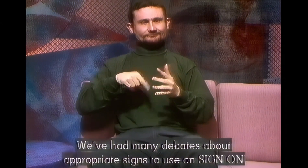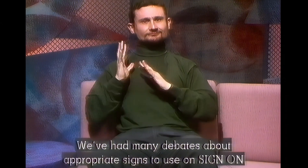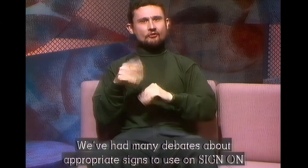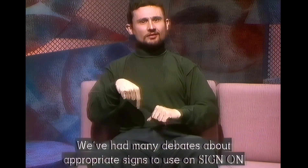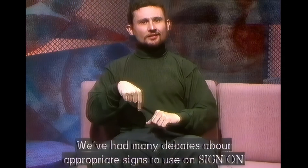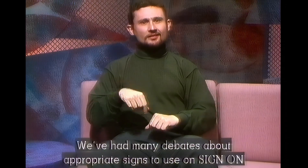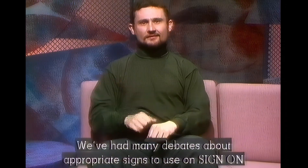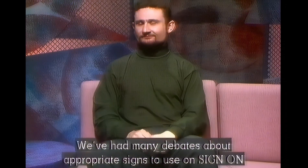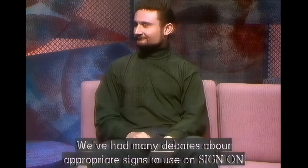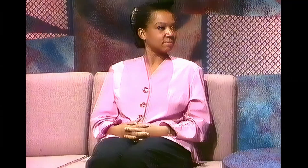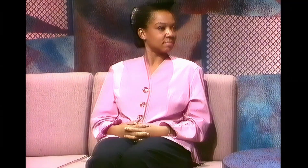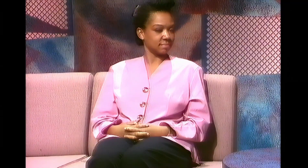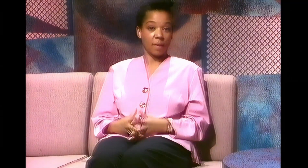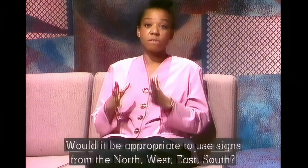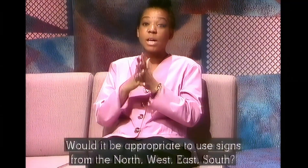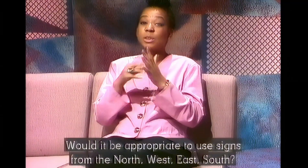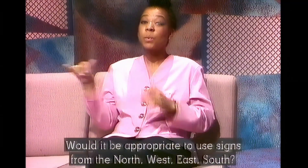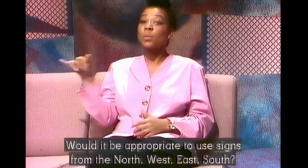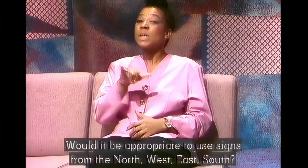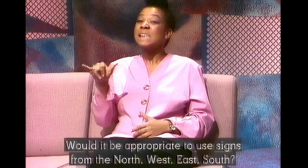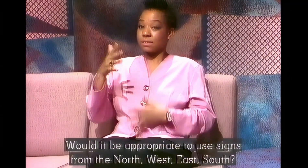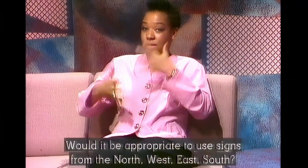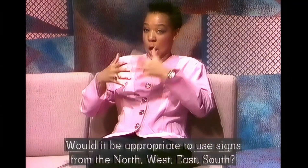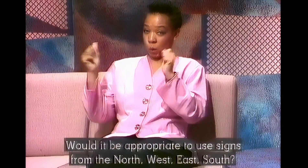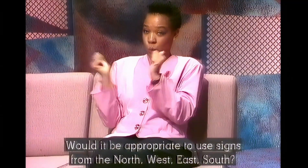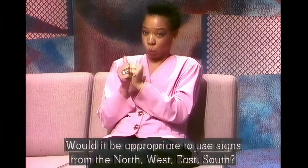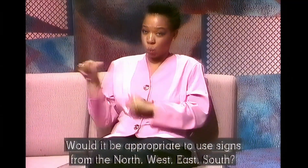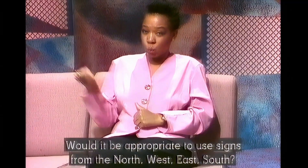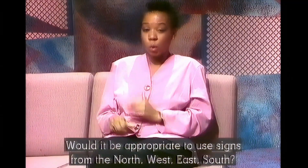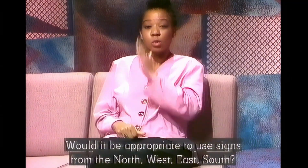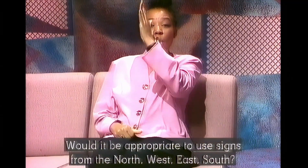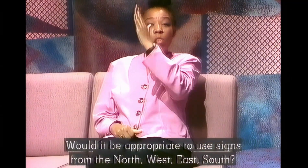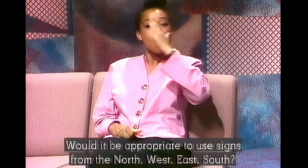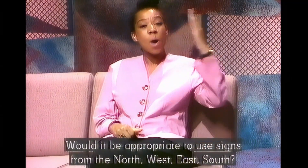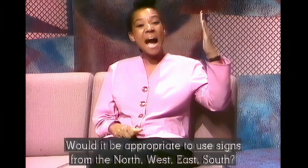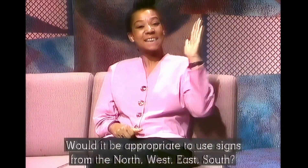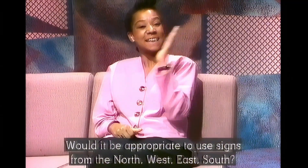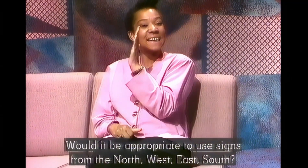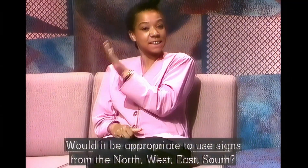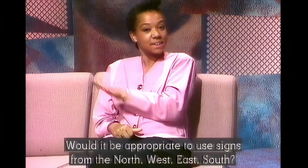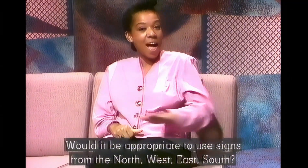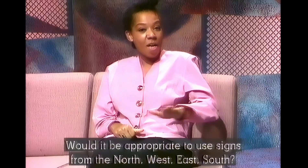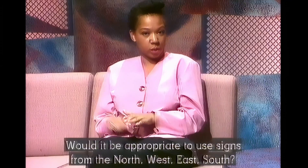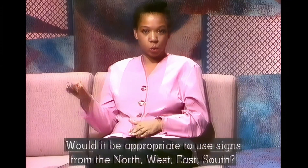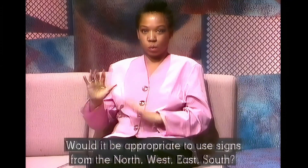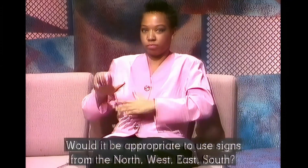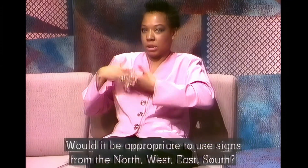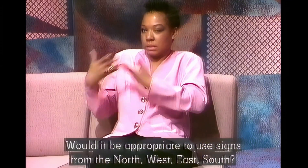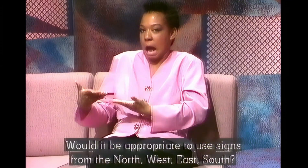sign-on programme. For example, would it be appropriate to use signs from the north, the west, the east, the south?